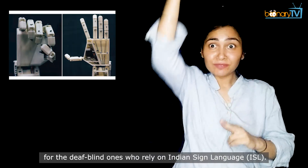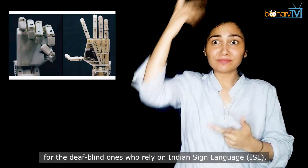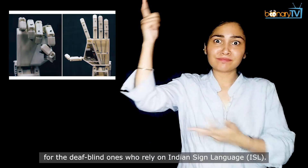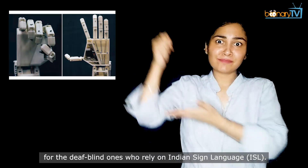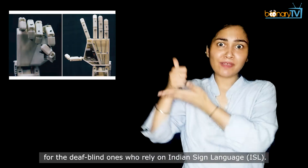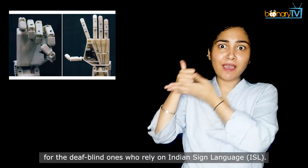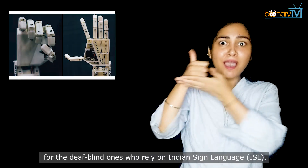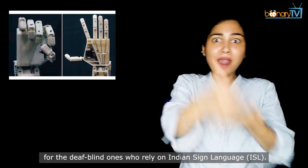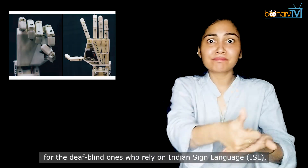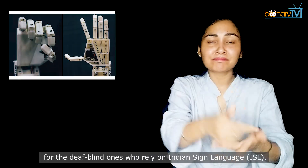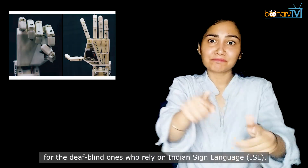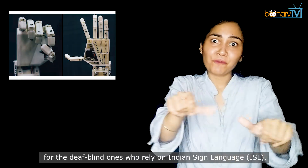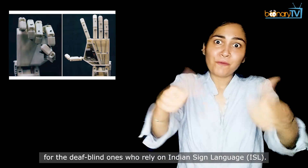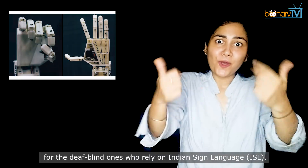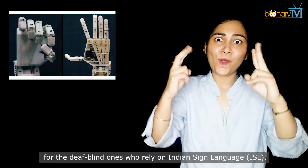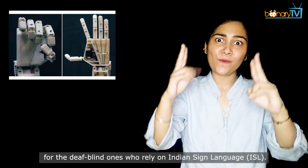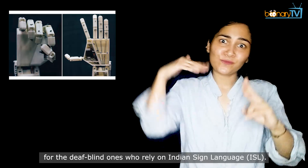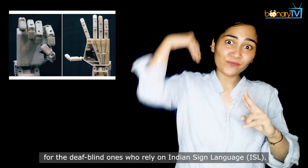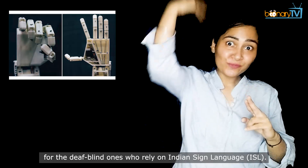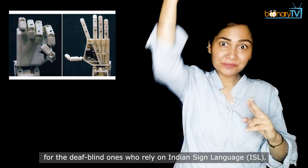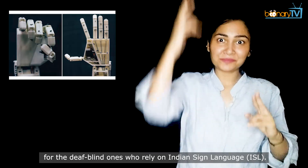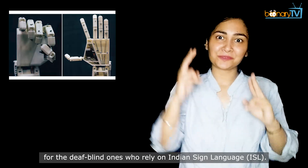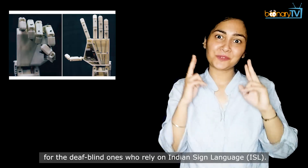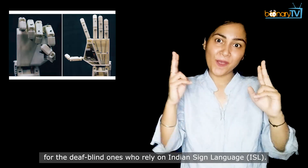-blind ones who rely on Indian Sign Language.